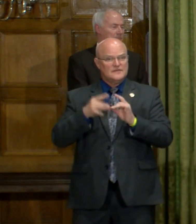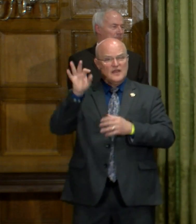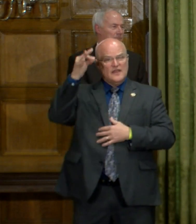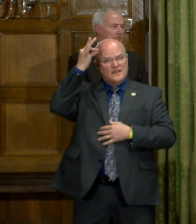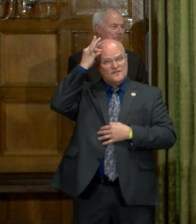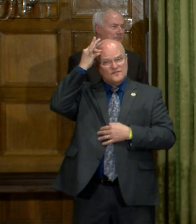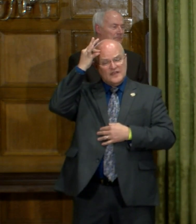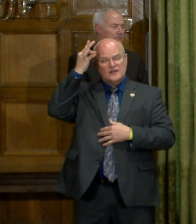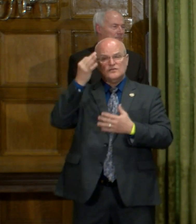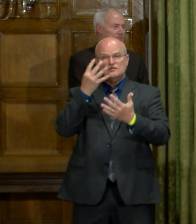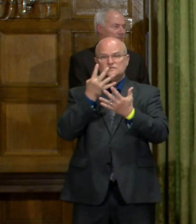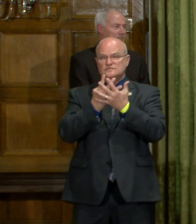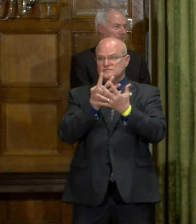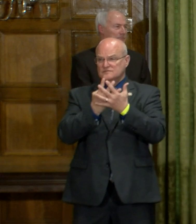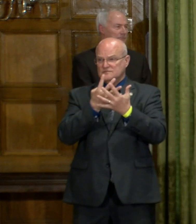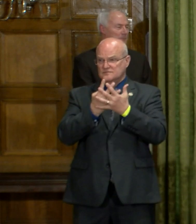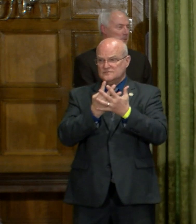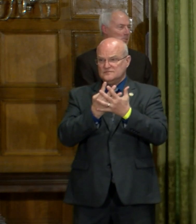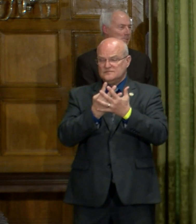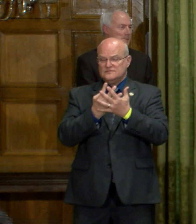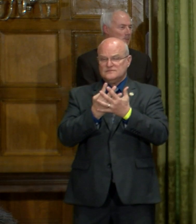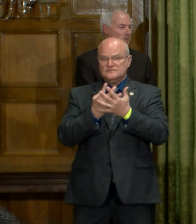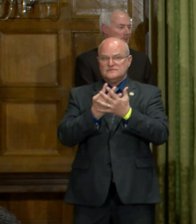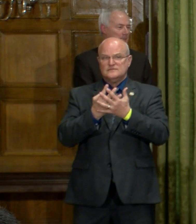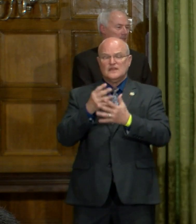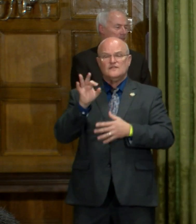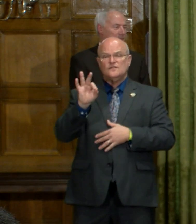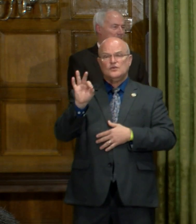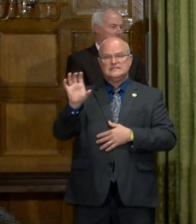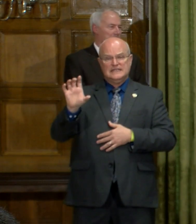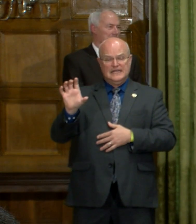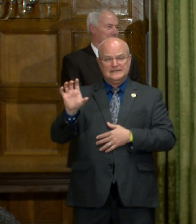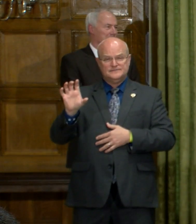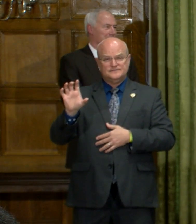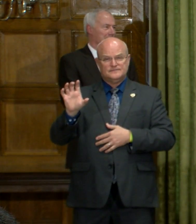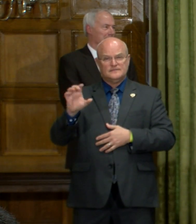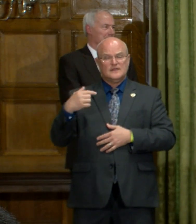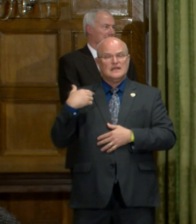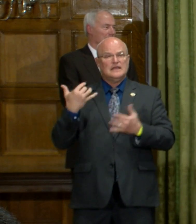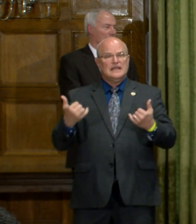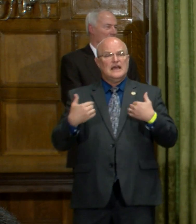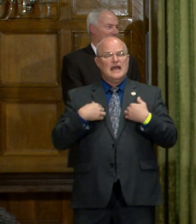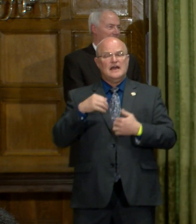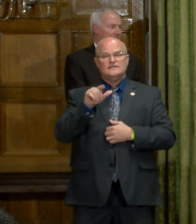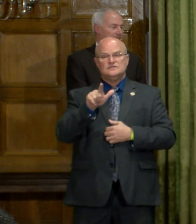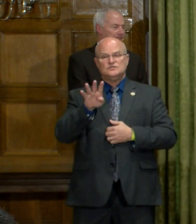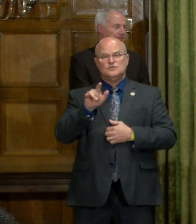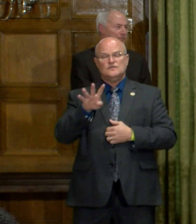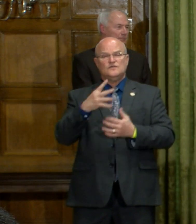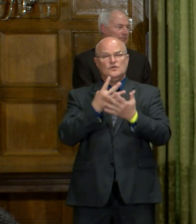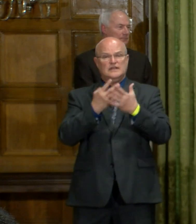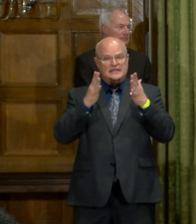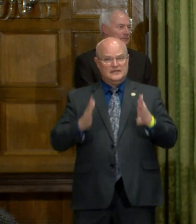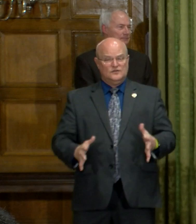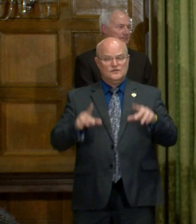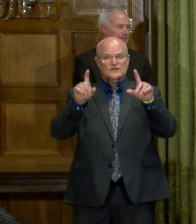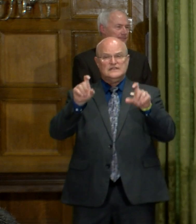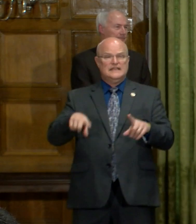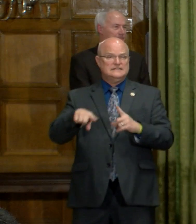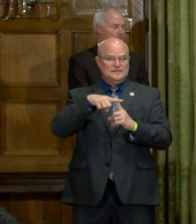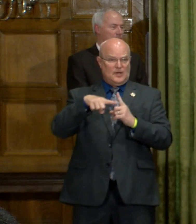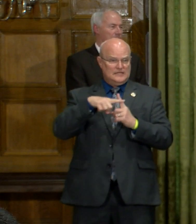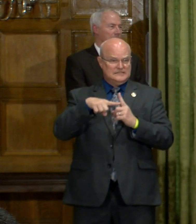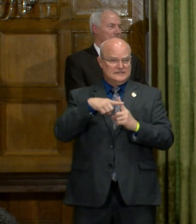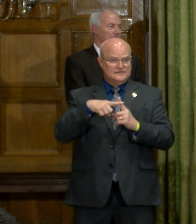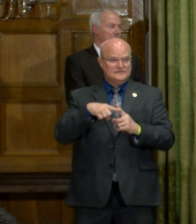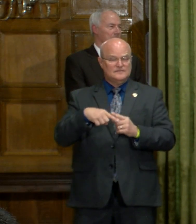Federal Correctional Institute in Forest City. We now have 24 inmates there who have tested